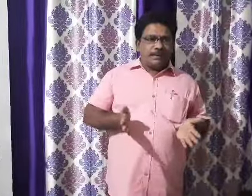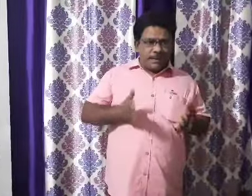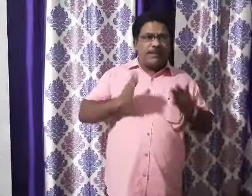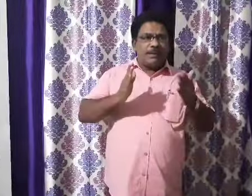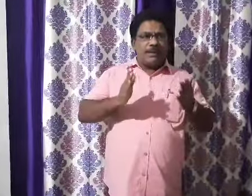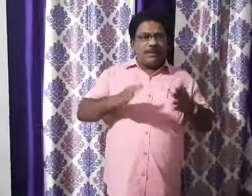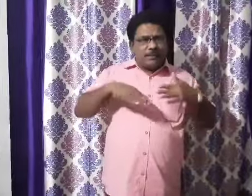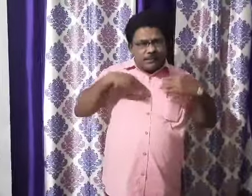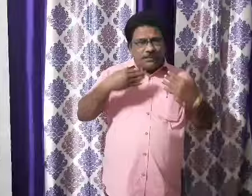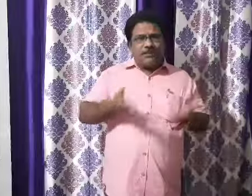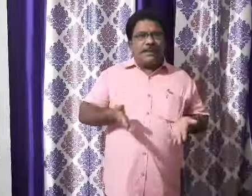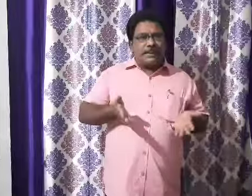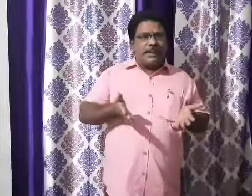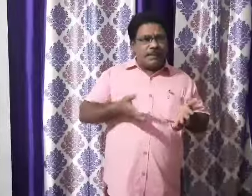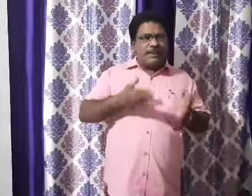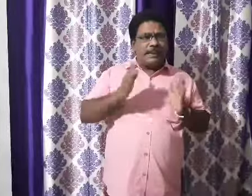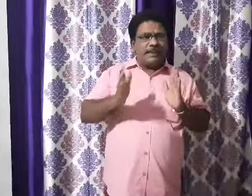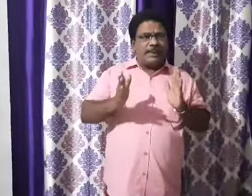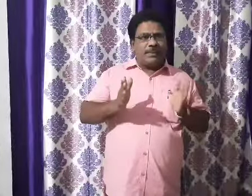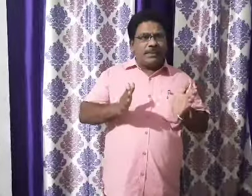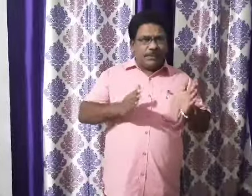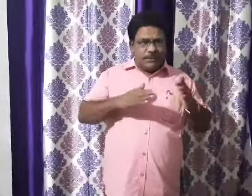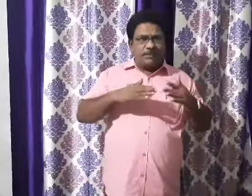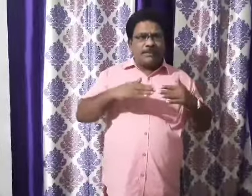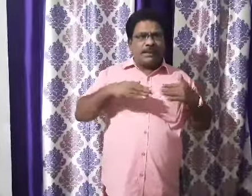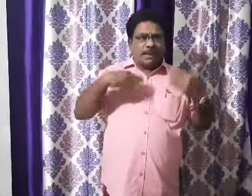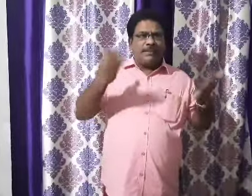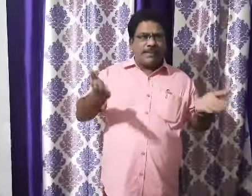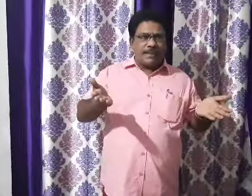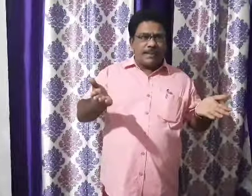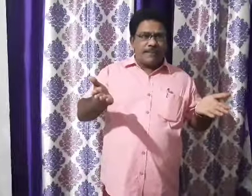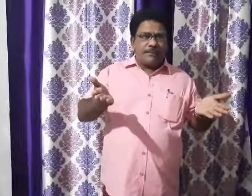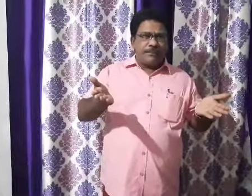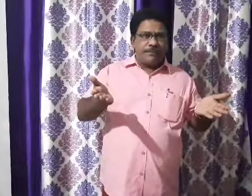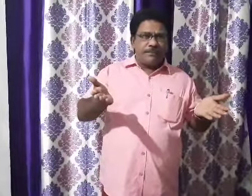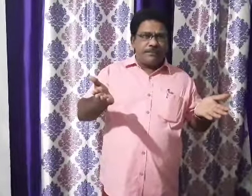Children, what is the name of the second chapter? Can anyone say?